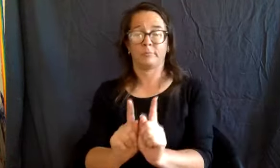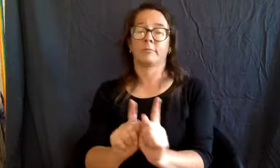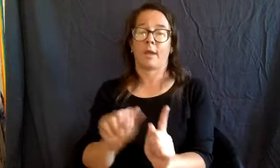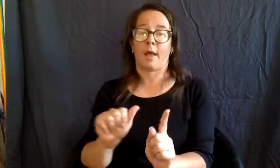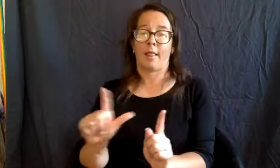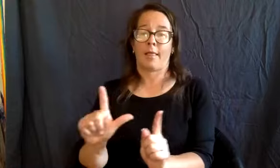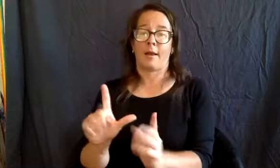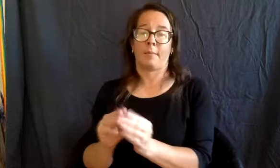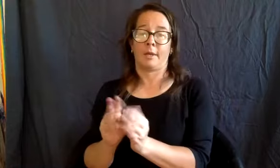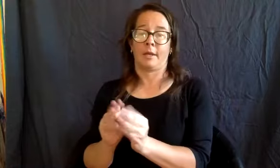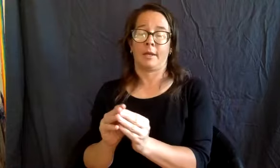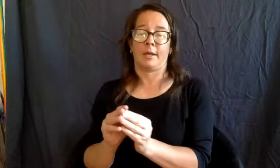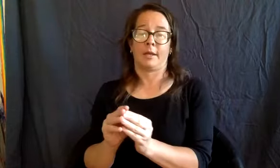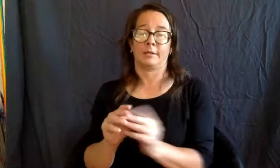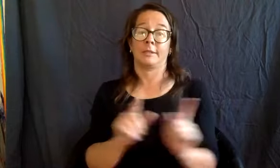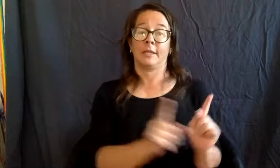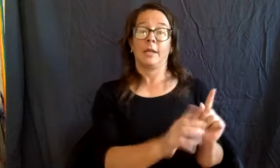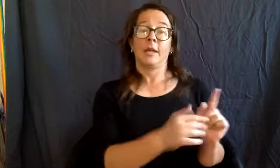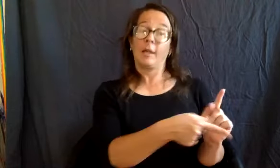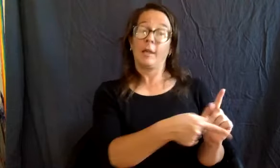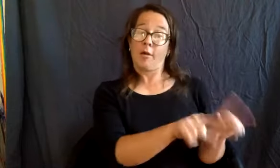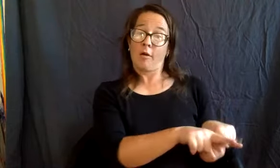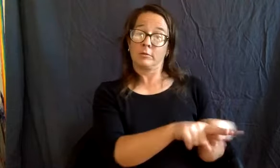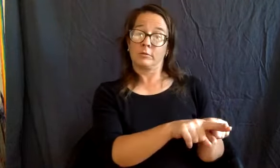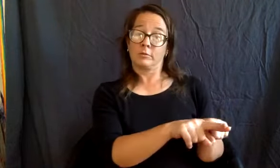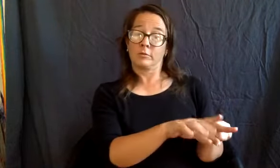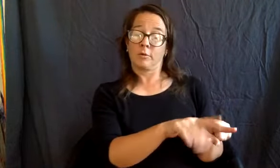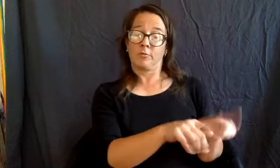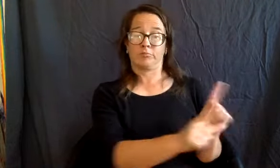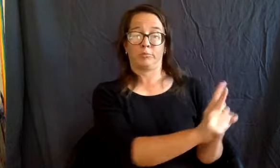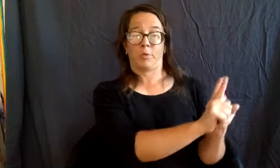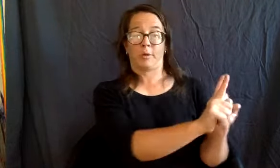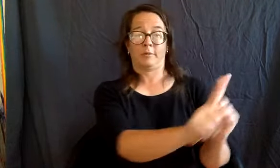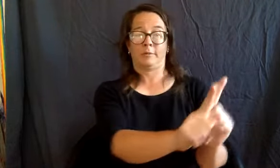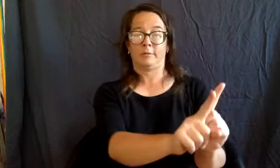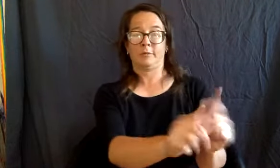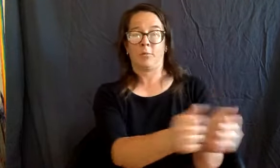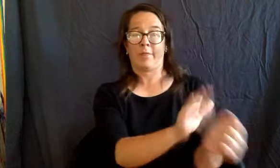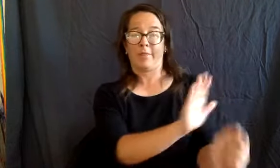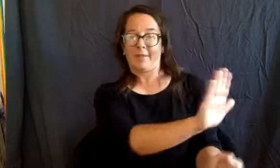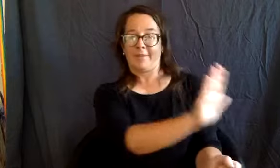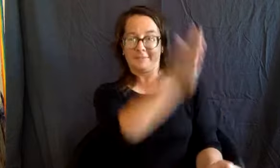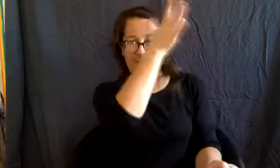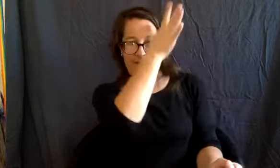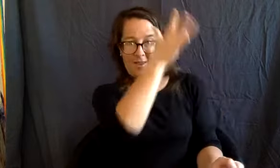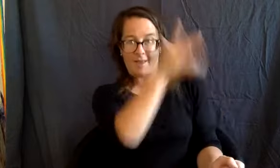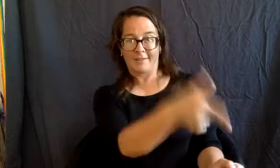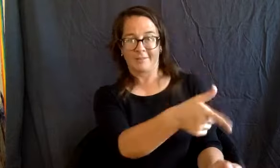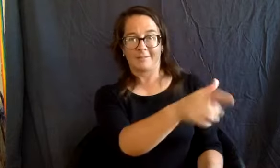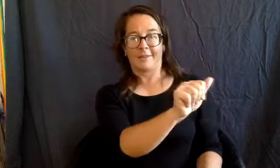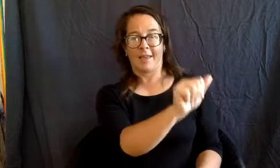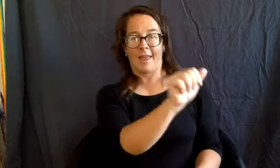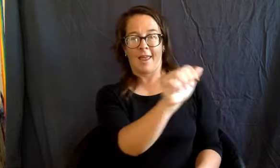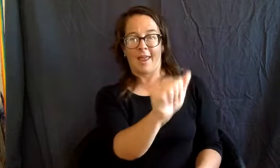unprepared for it because I lived under the illusion that because, he was so little when his dad got sober, and he